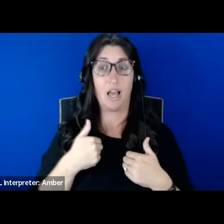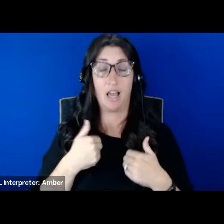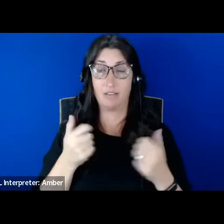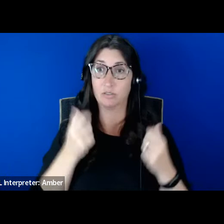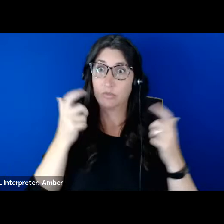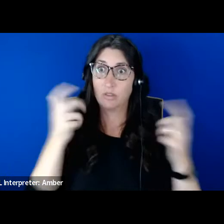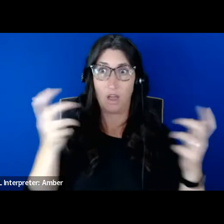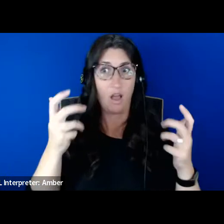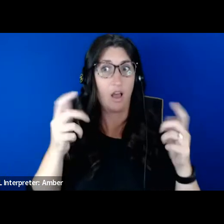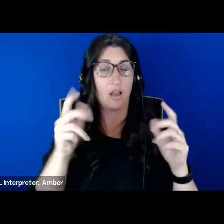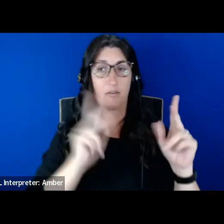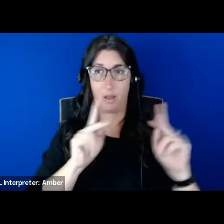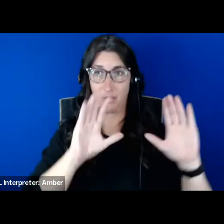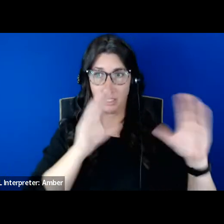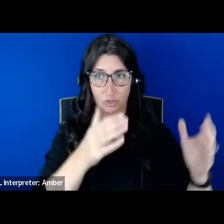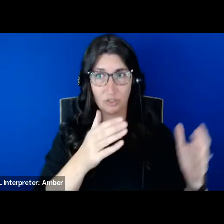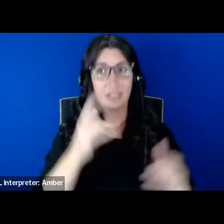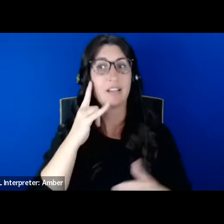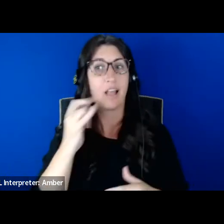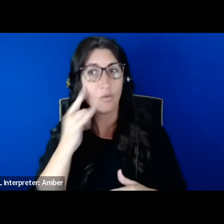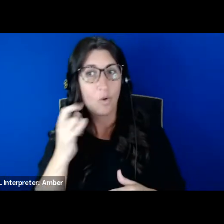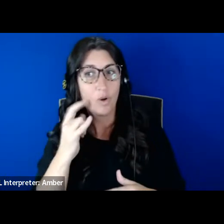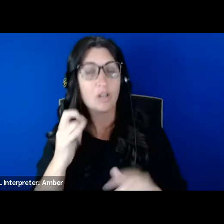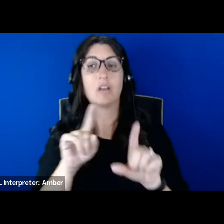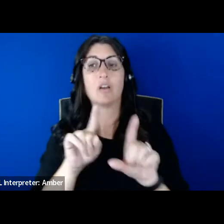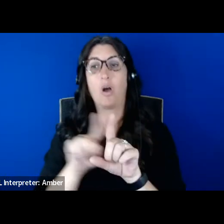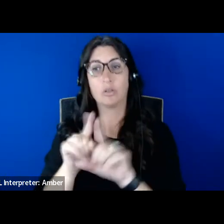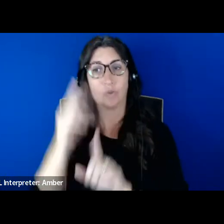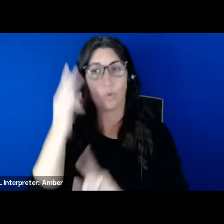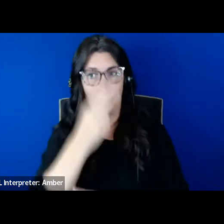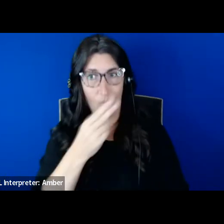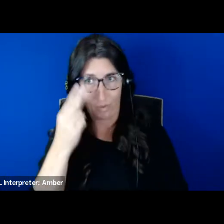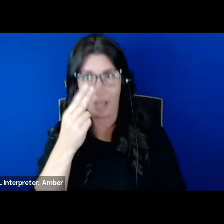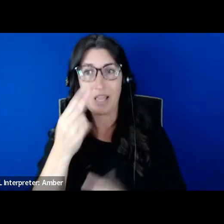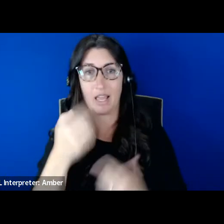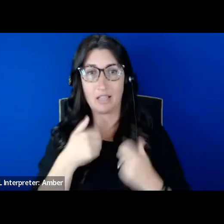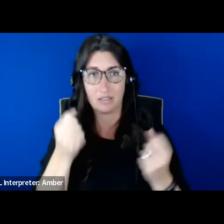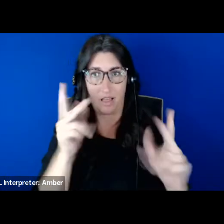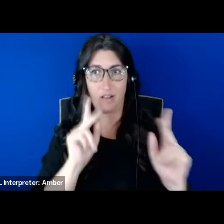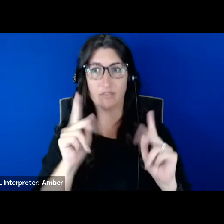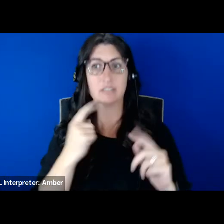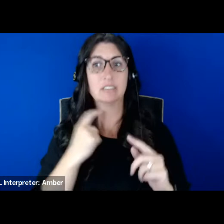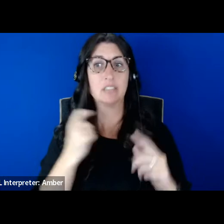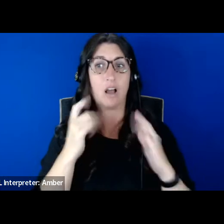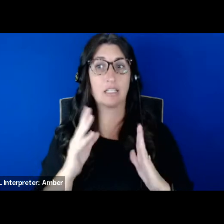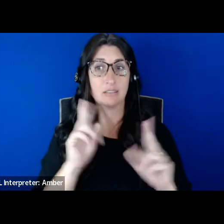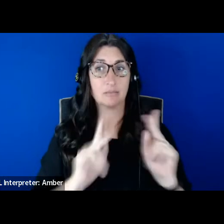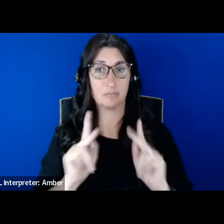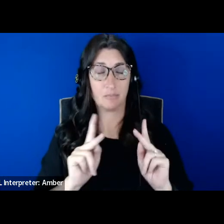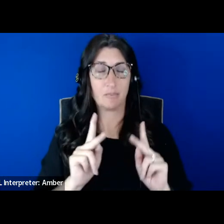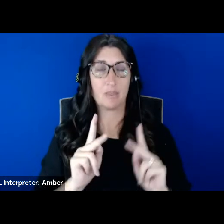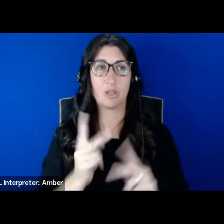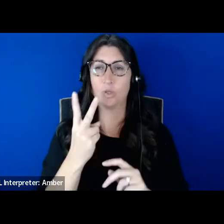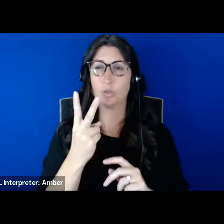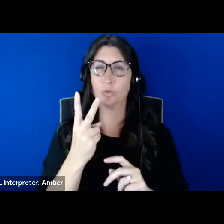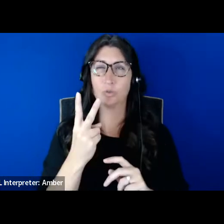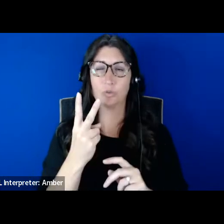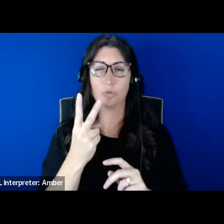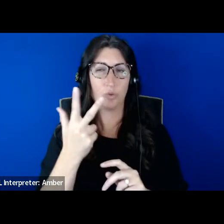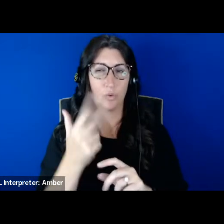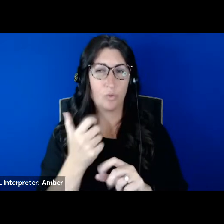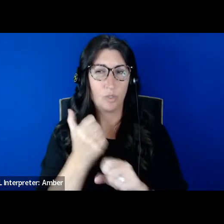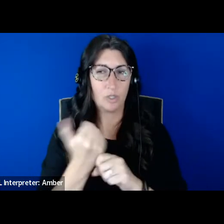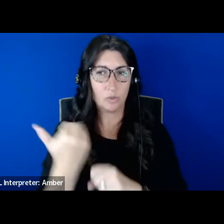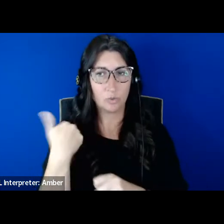California. There's a big population and also in Hawaii. So recently, maybe 2-3 years ago, I started writing